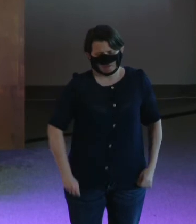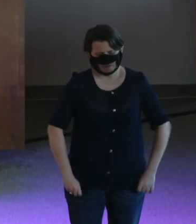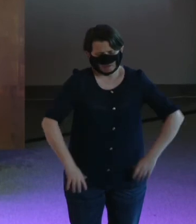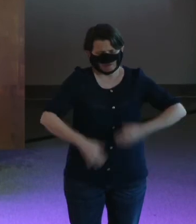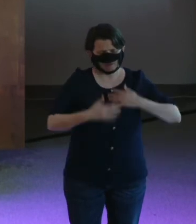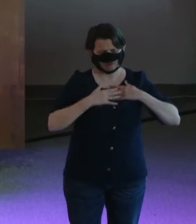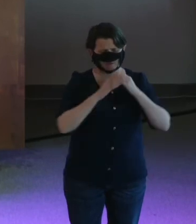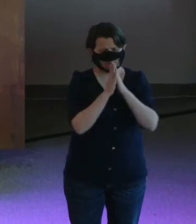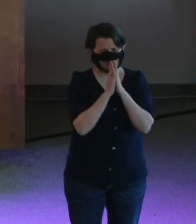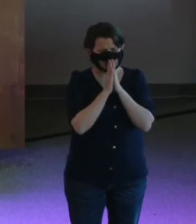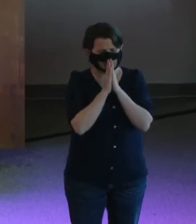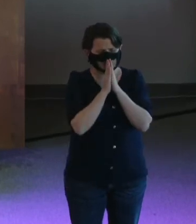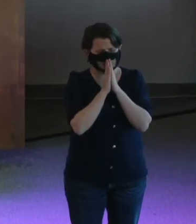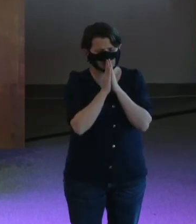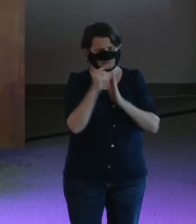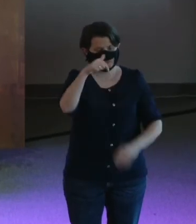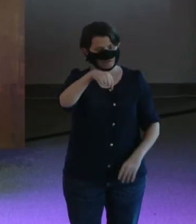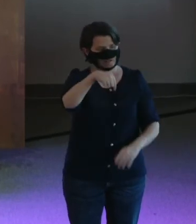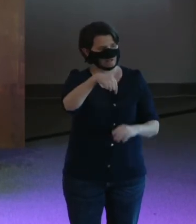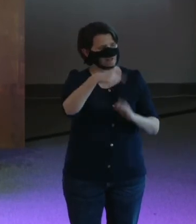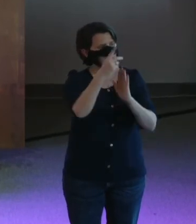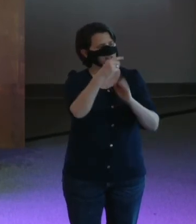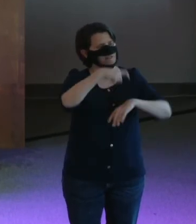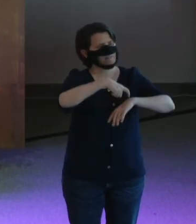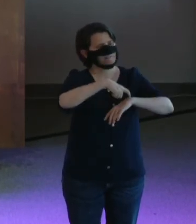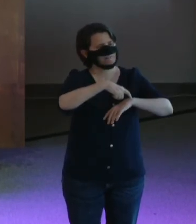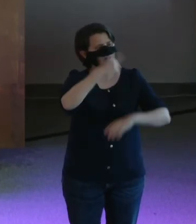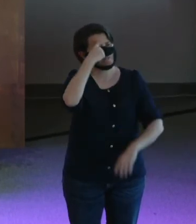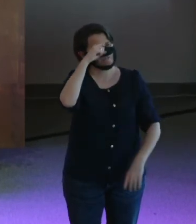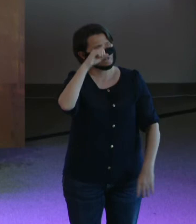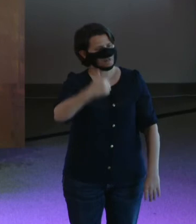for ourselves. Take a nice deep breath in